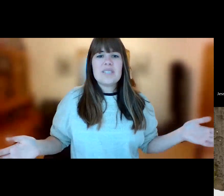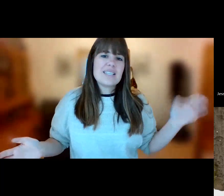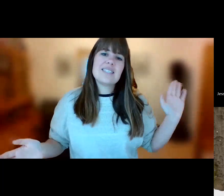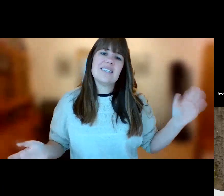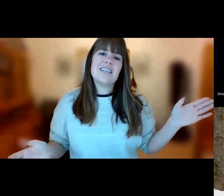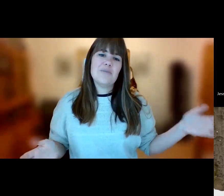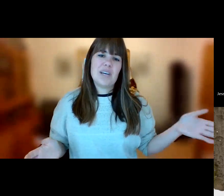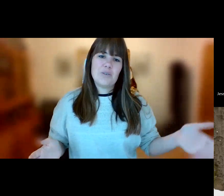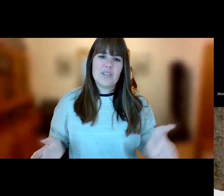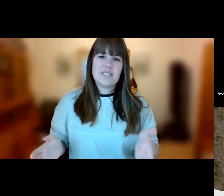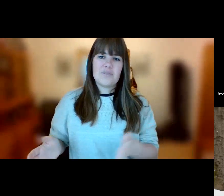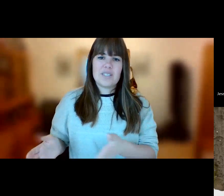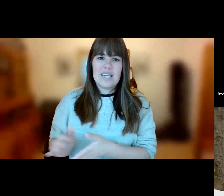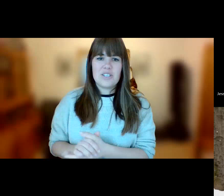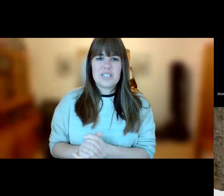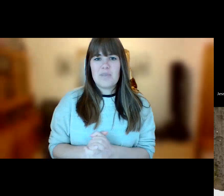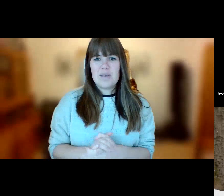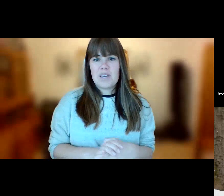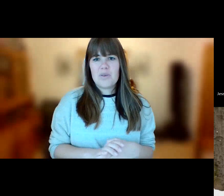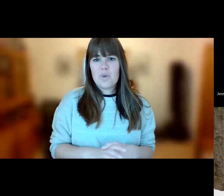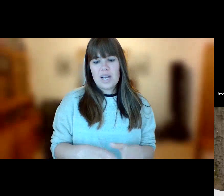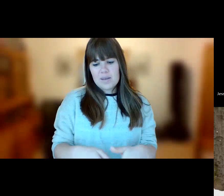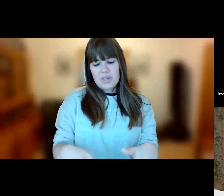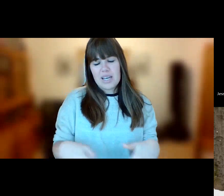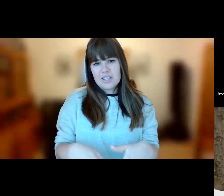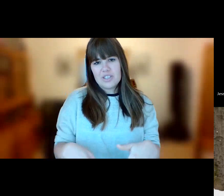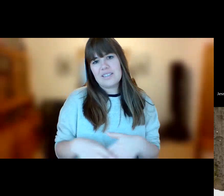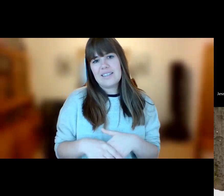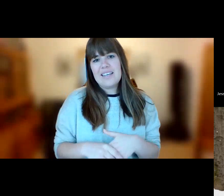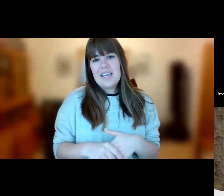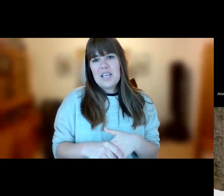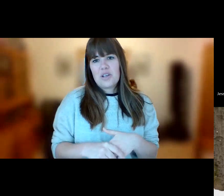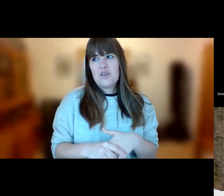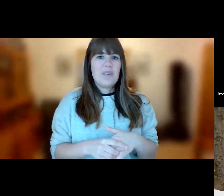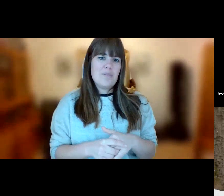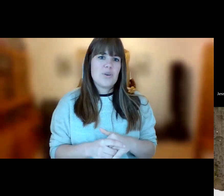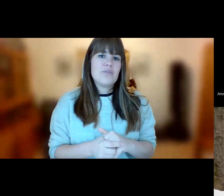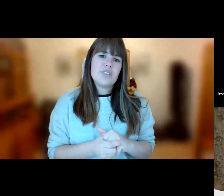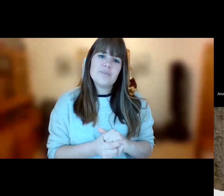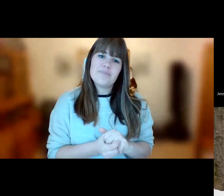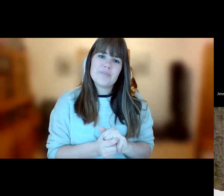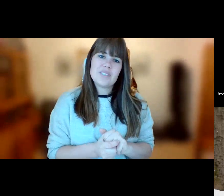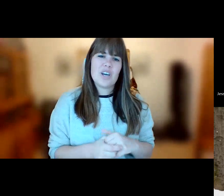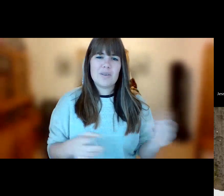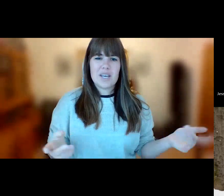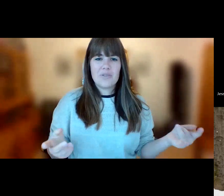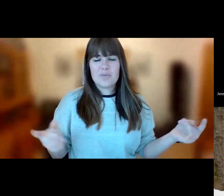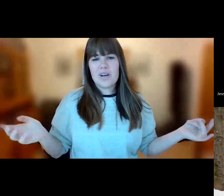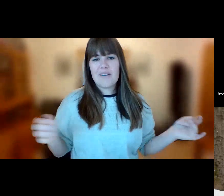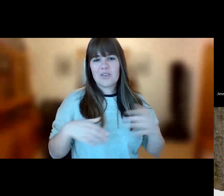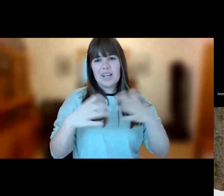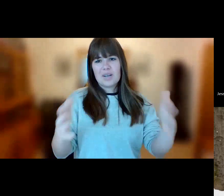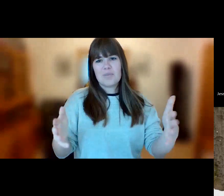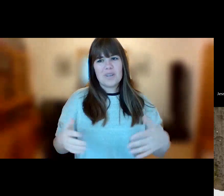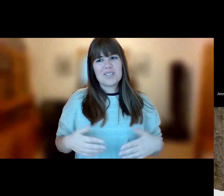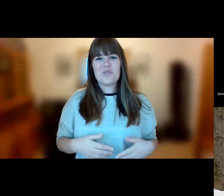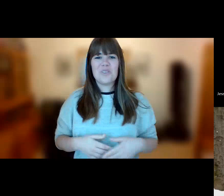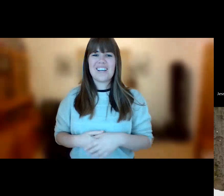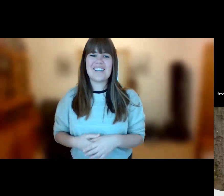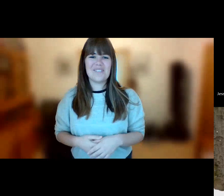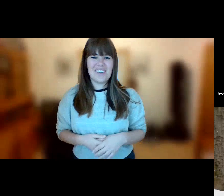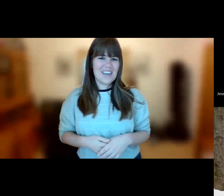participant process, and all of those different stages, and maybe where communication could be improved. So I hope that's helpful. I'm sorry I haven't got like a